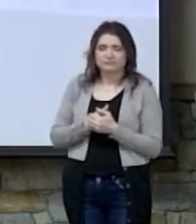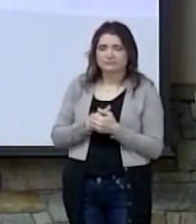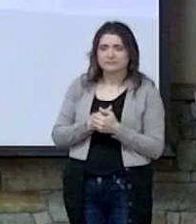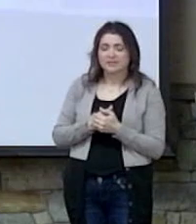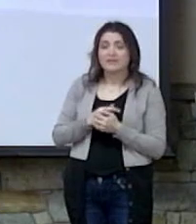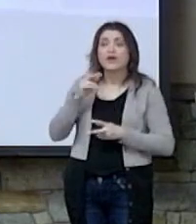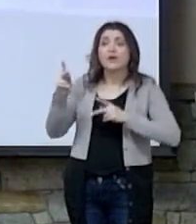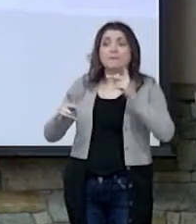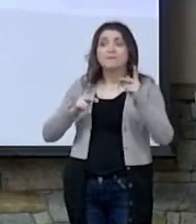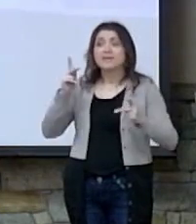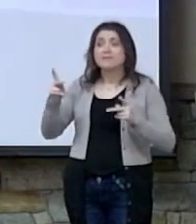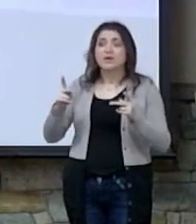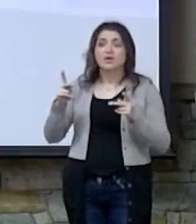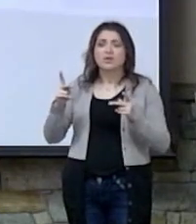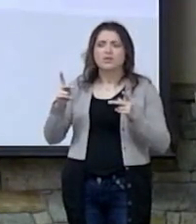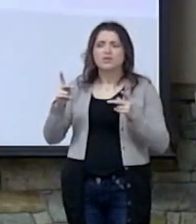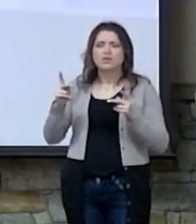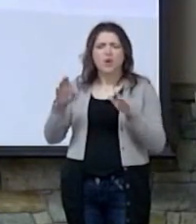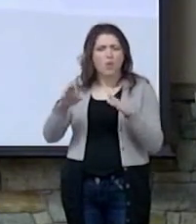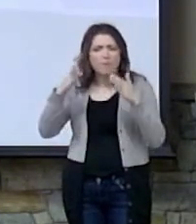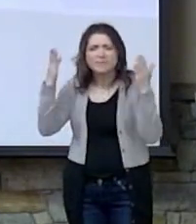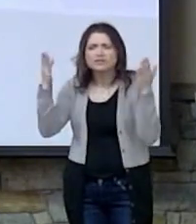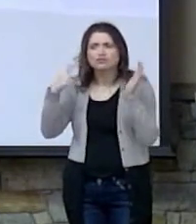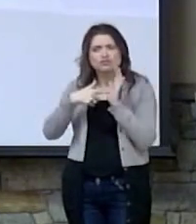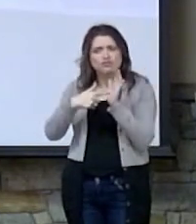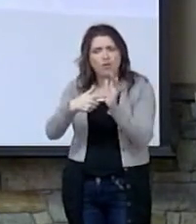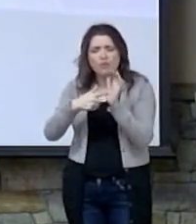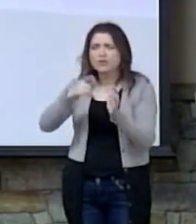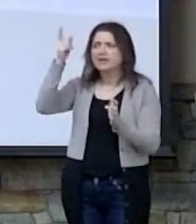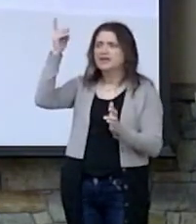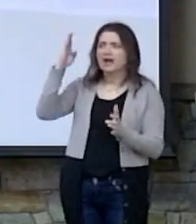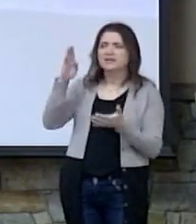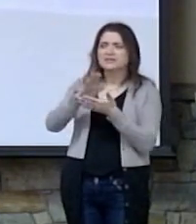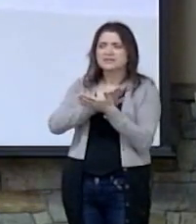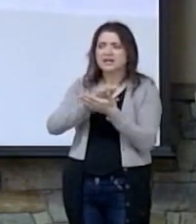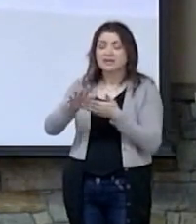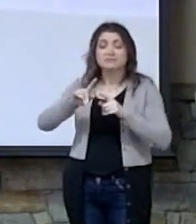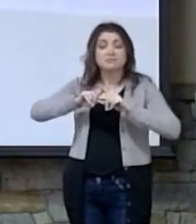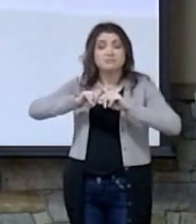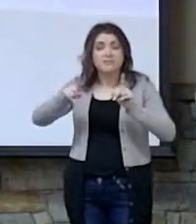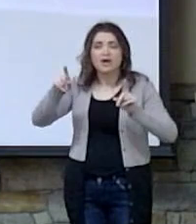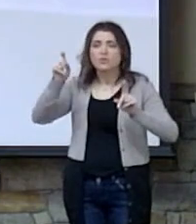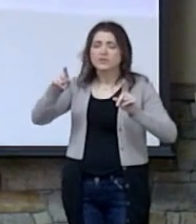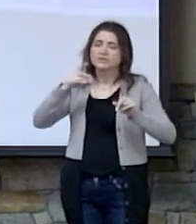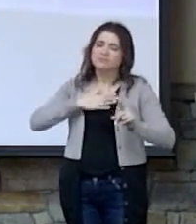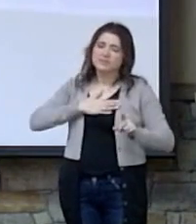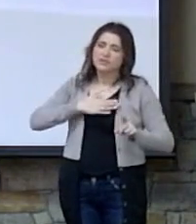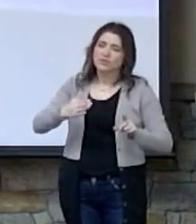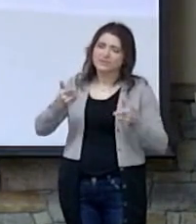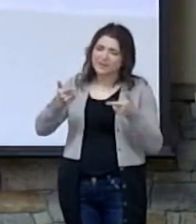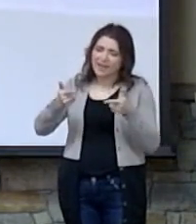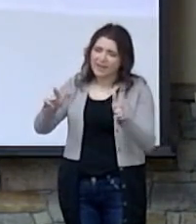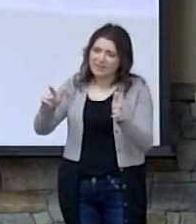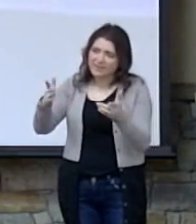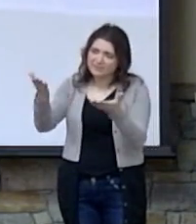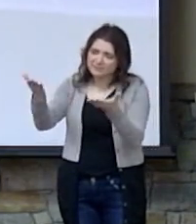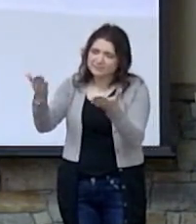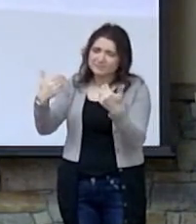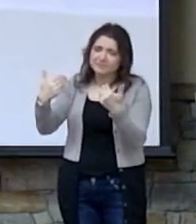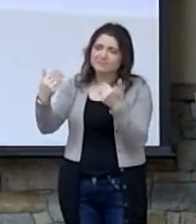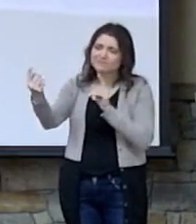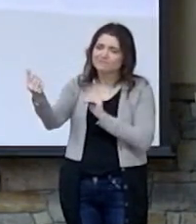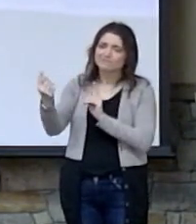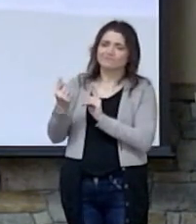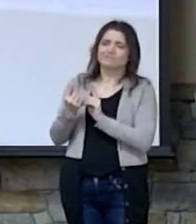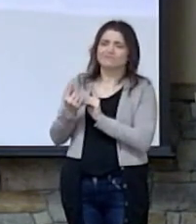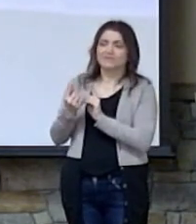that are open to showing God's kindness, but we need to be willing to let them into our lives and accept that this is a part